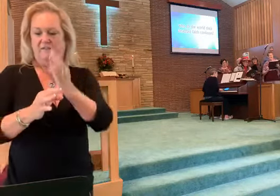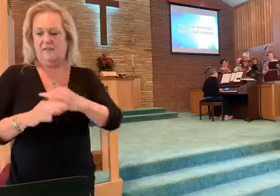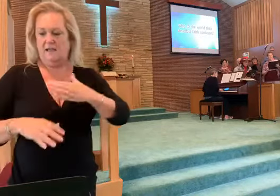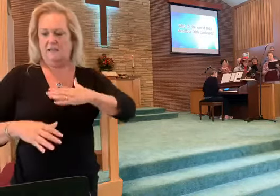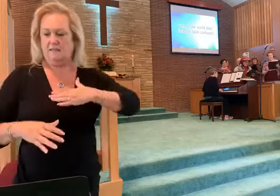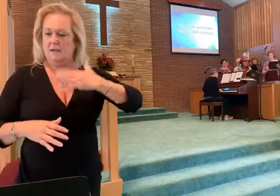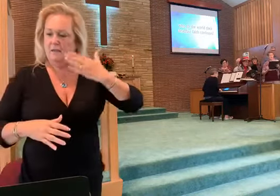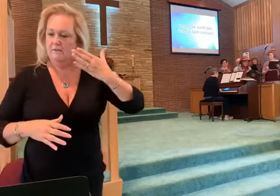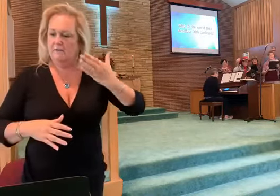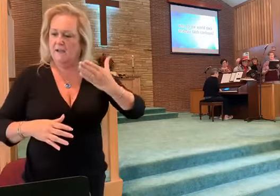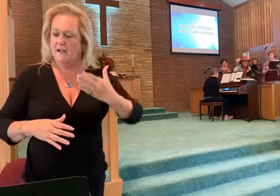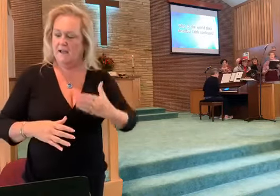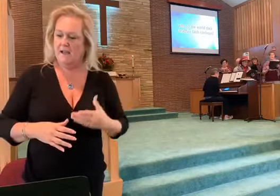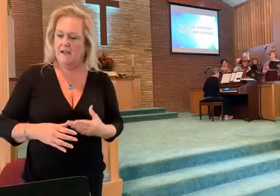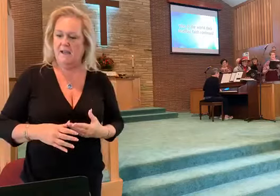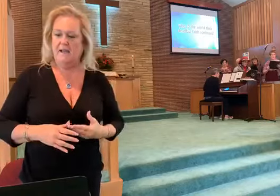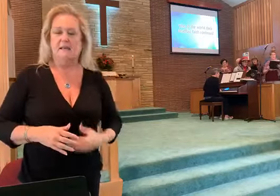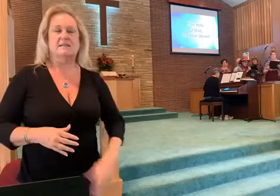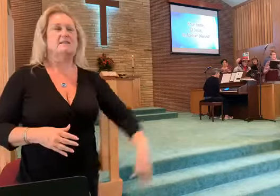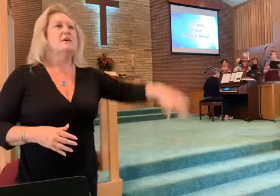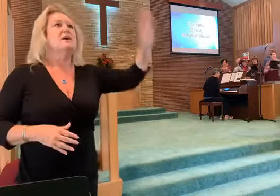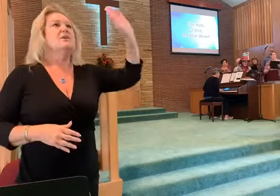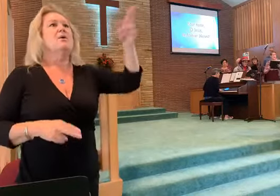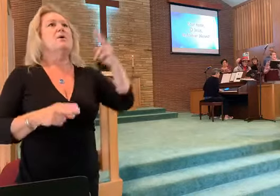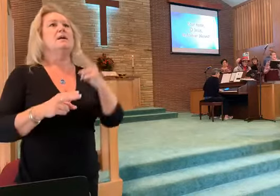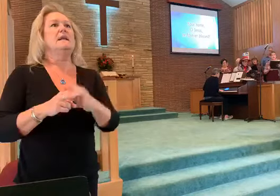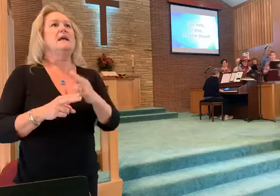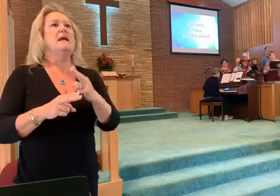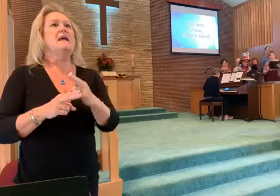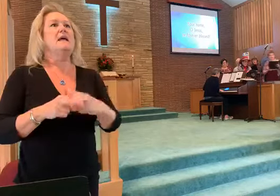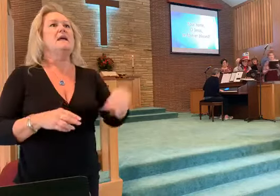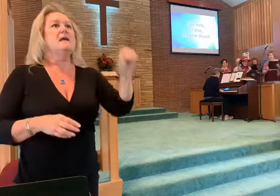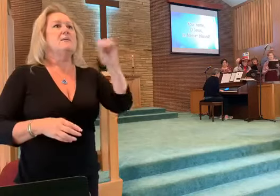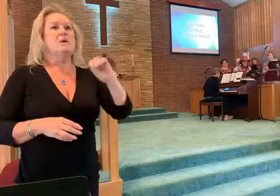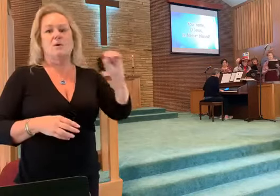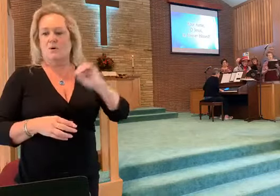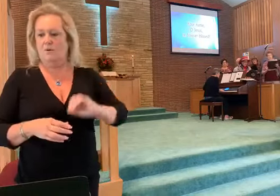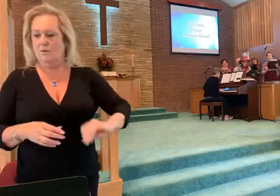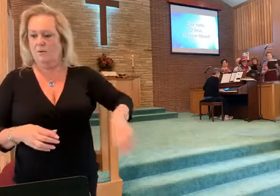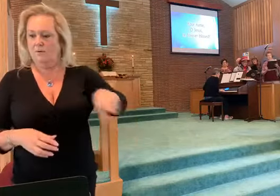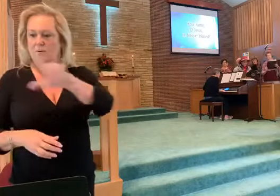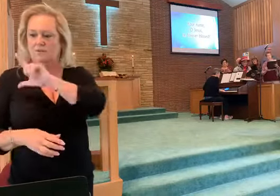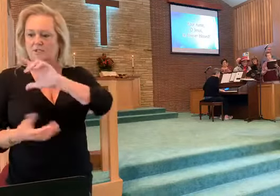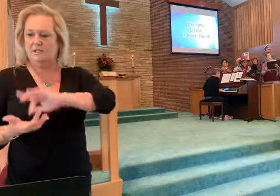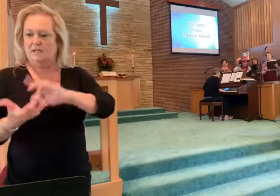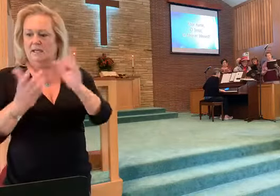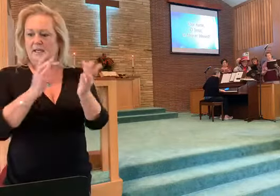Oh,